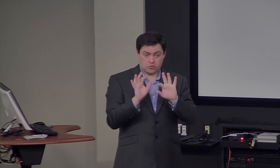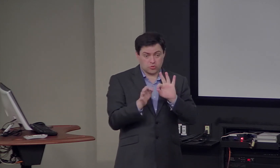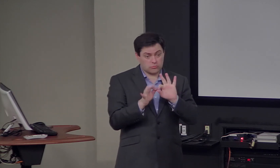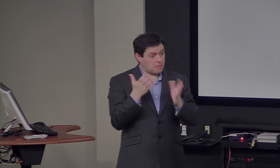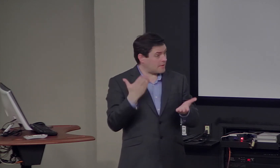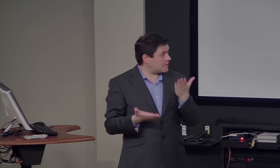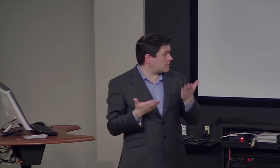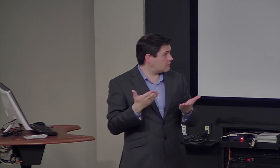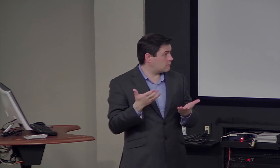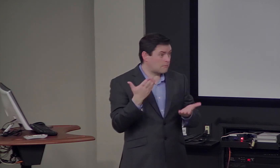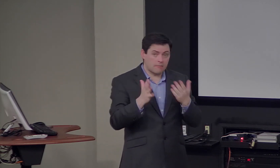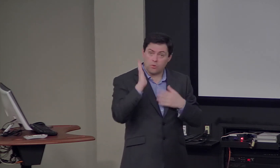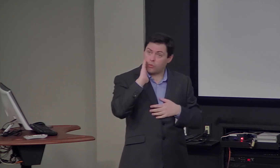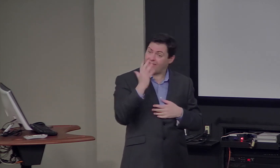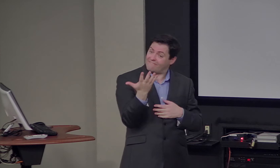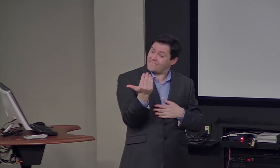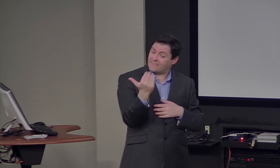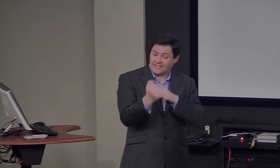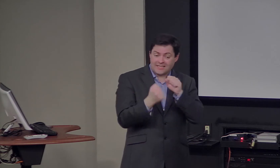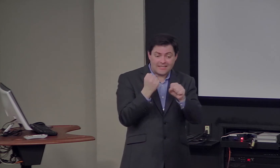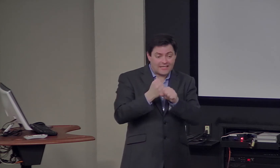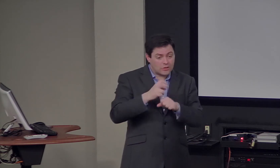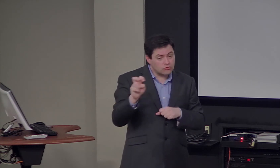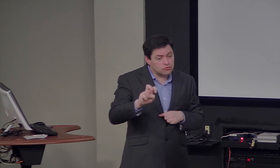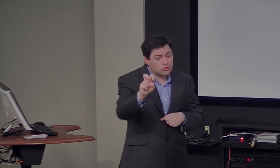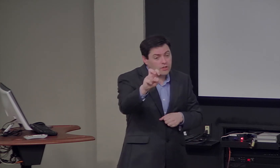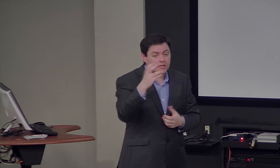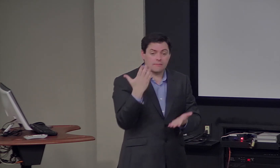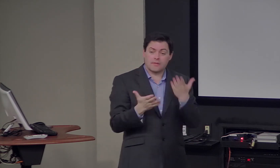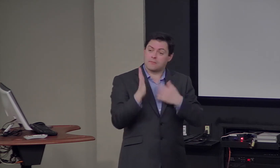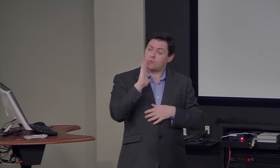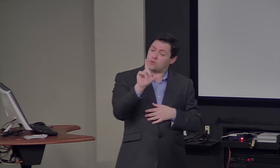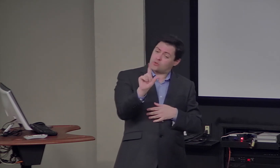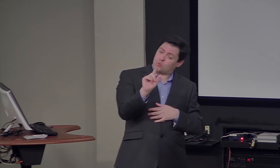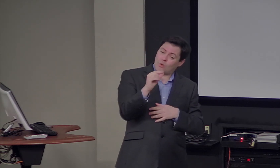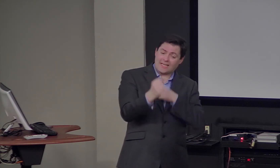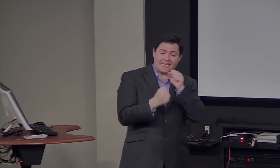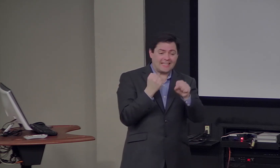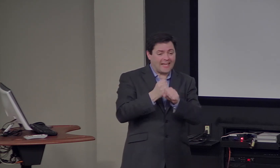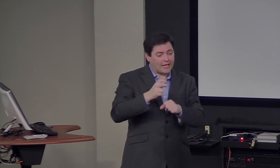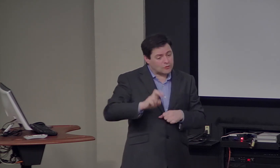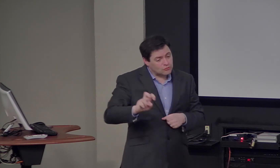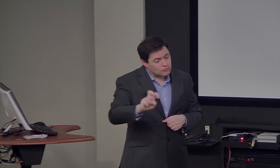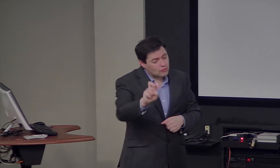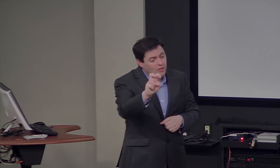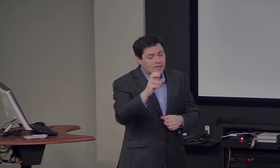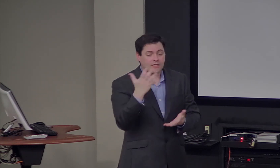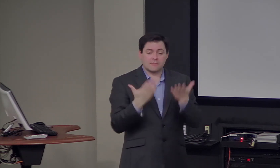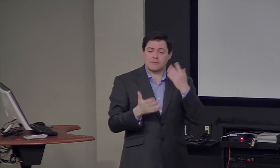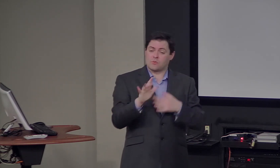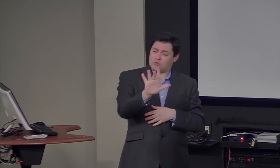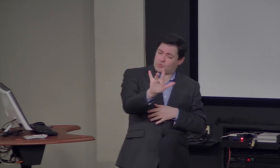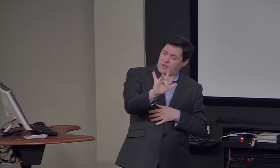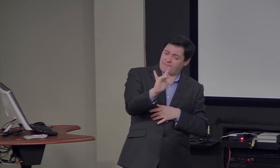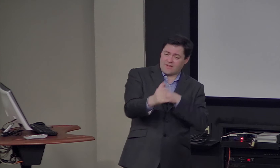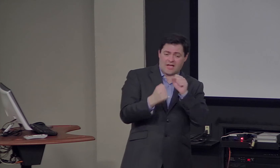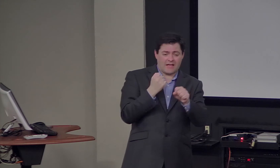field. But if you think about it, maybe if that person pursued the field the next 15, 20